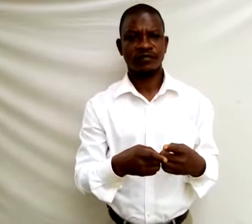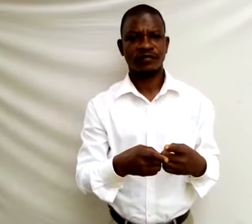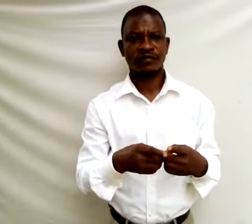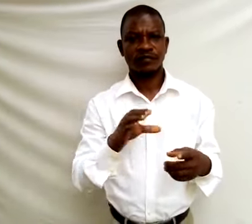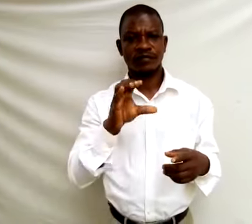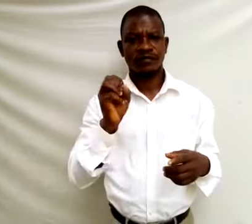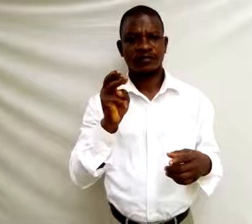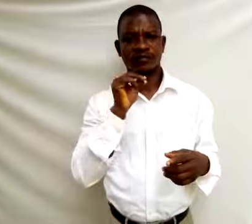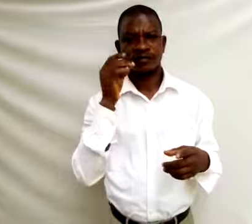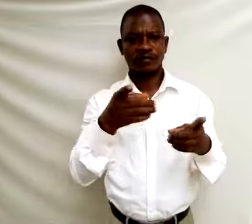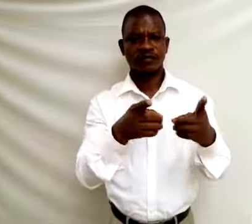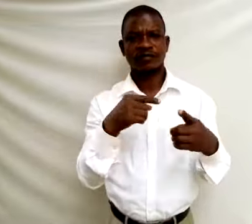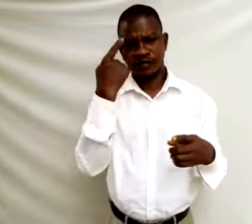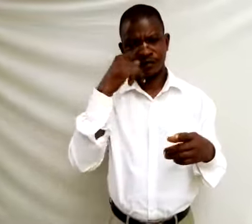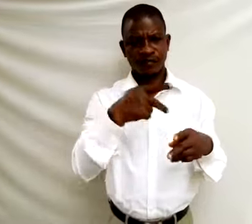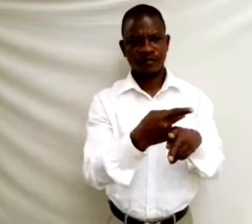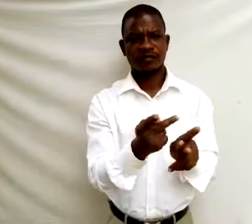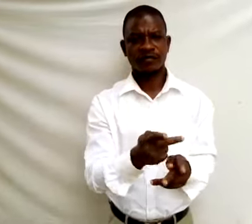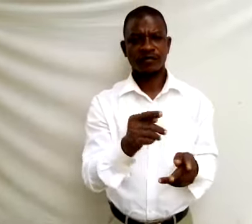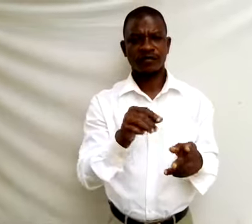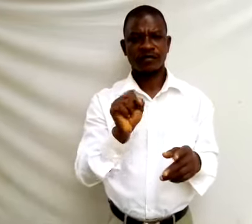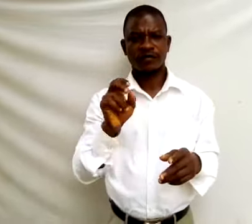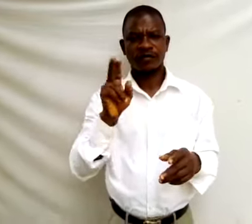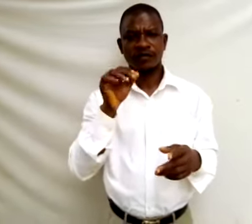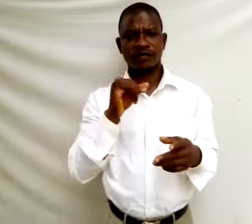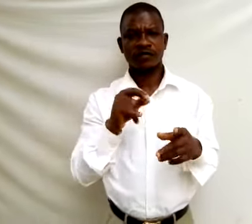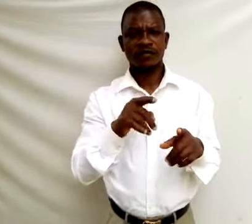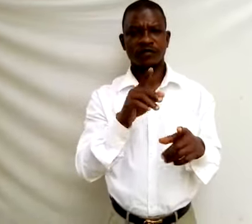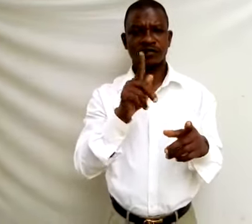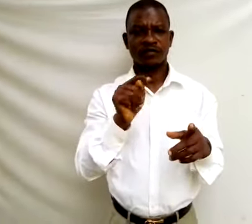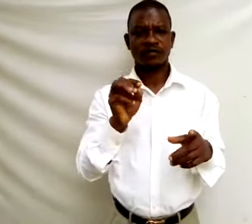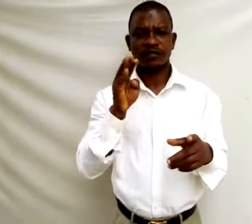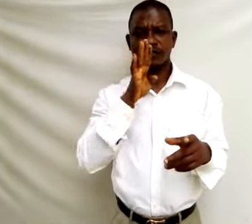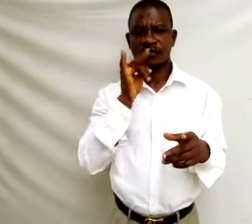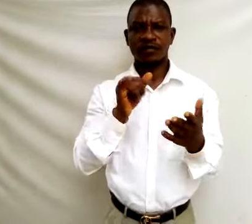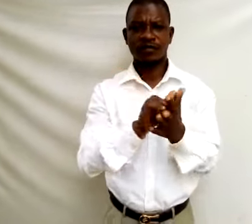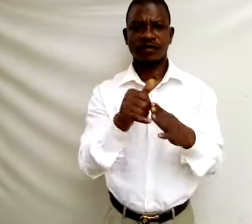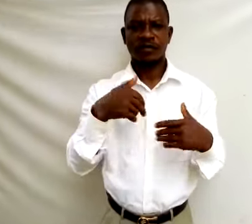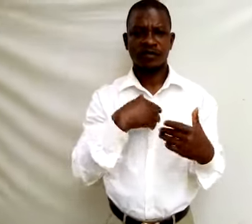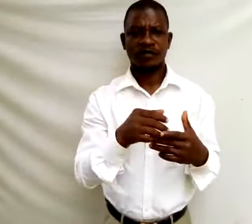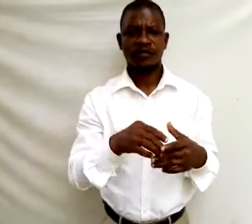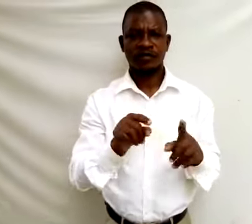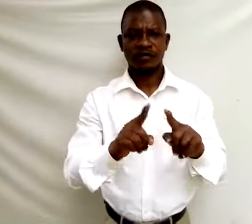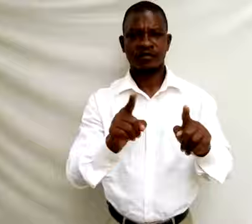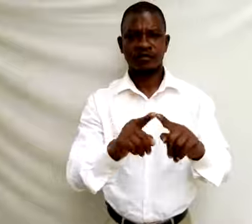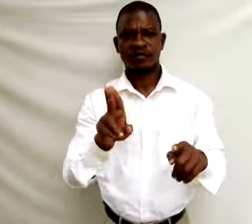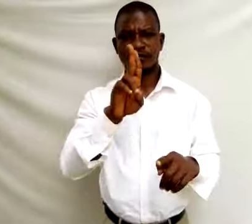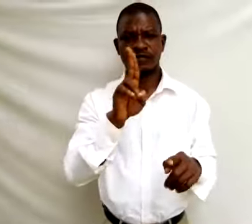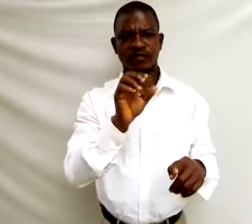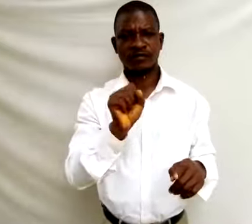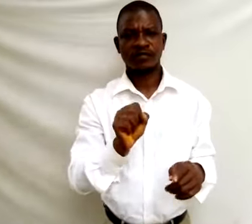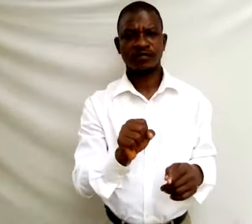Composite demand for a product such as timber that has several uses for